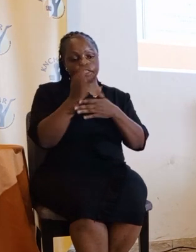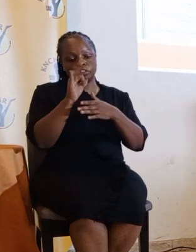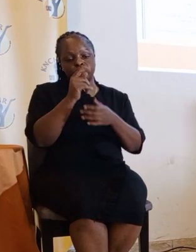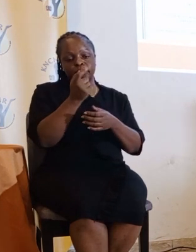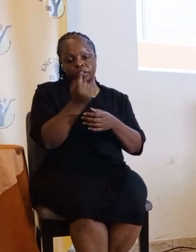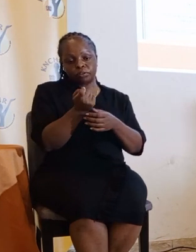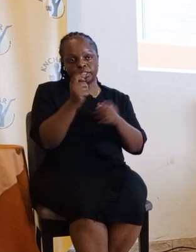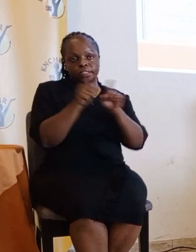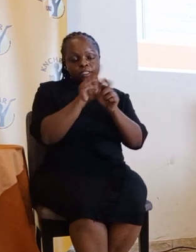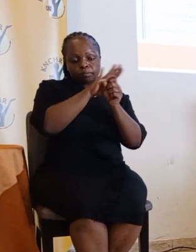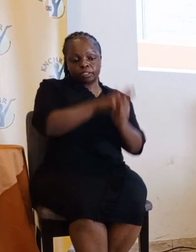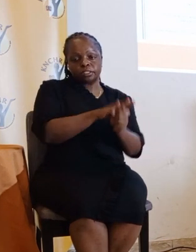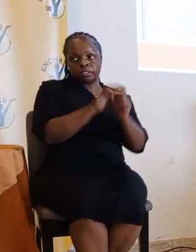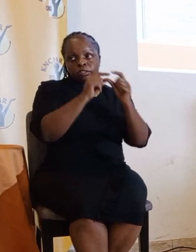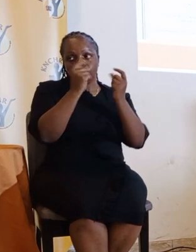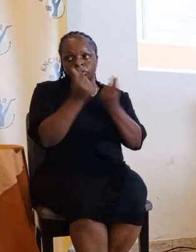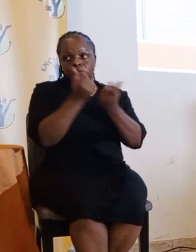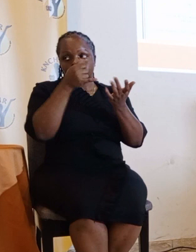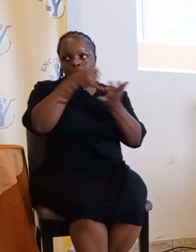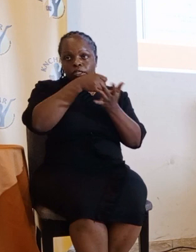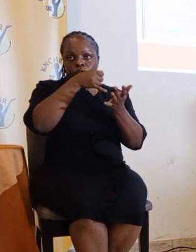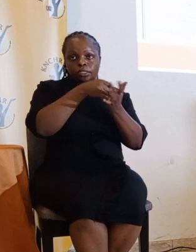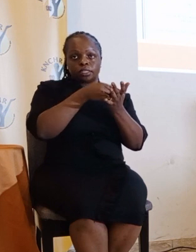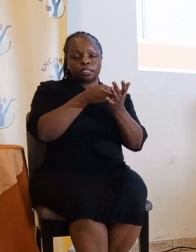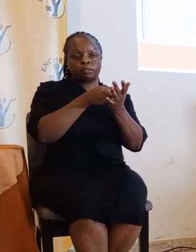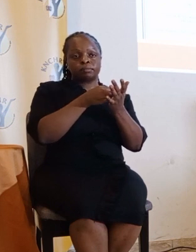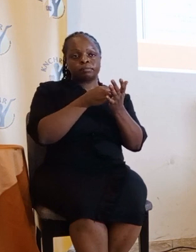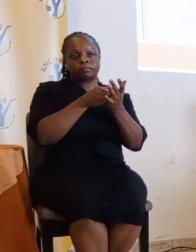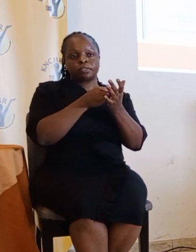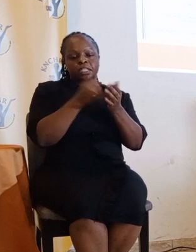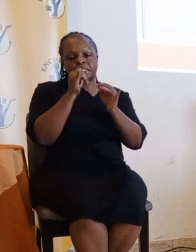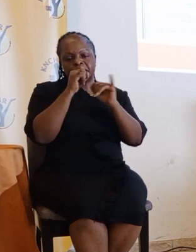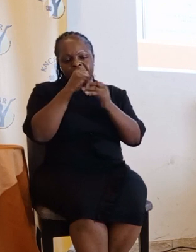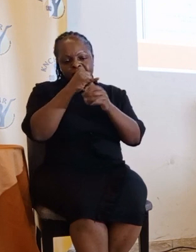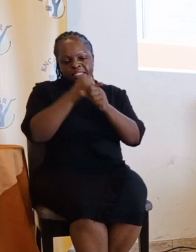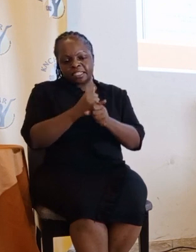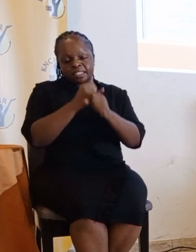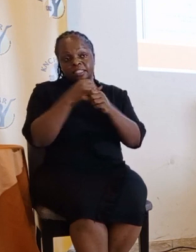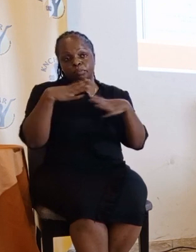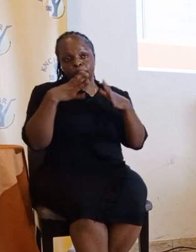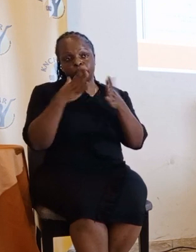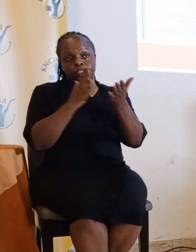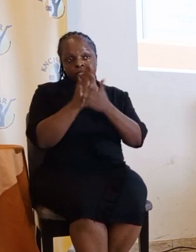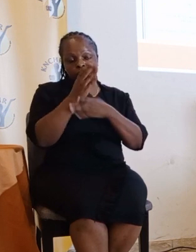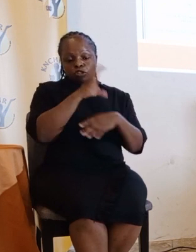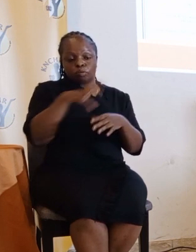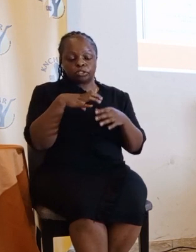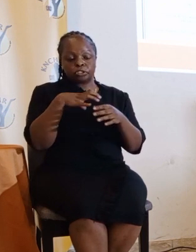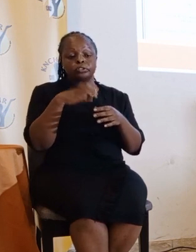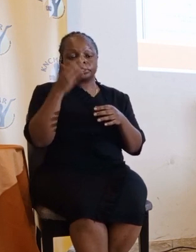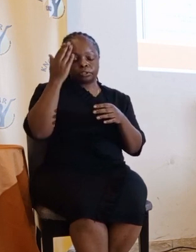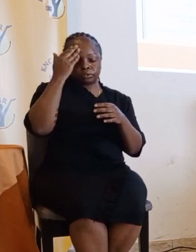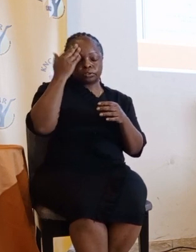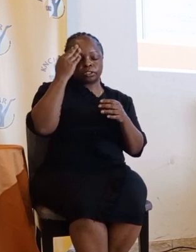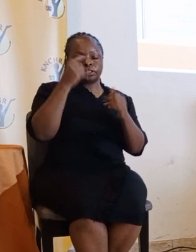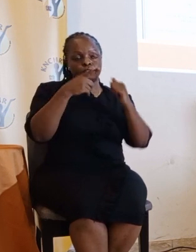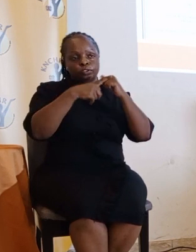and marginalized groups, including the indigenous people's rights. The Commission takes note of the